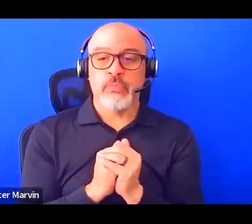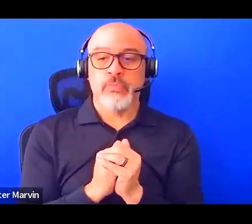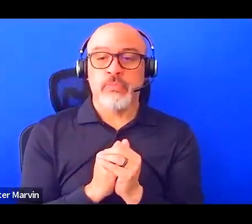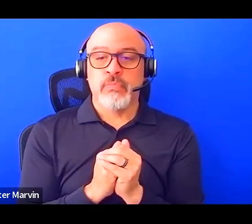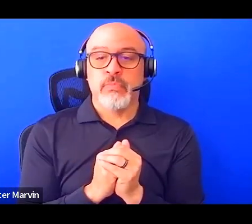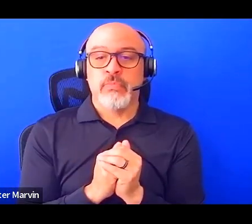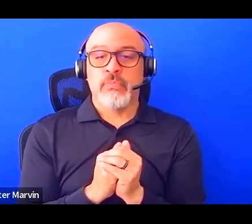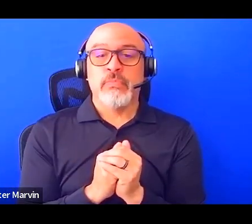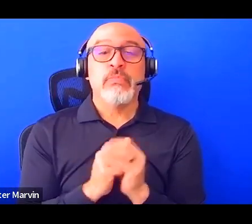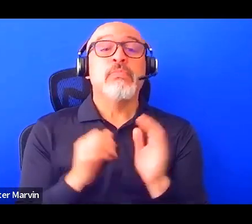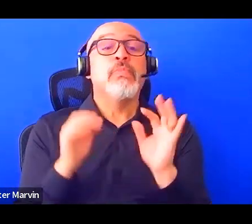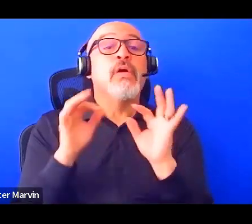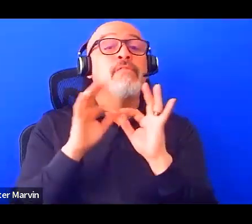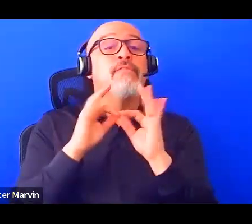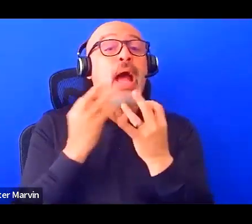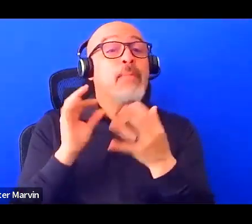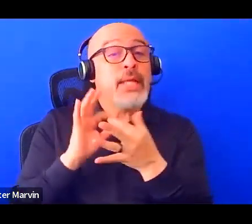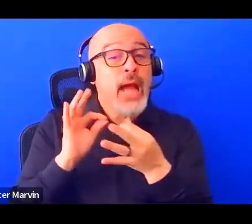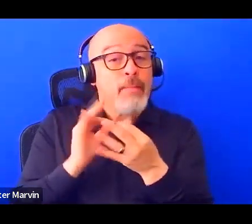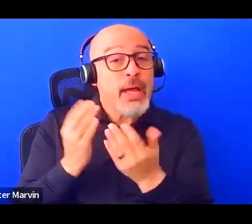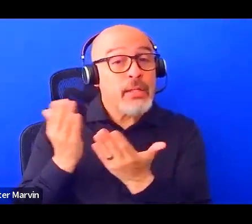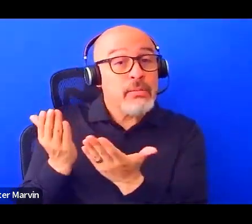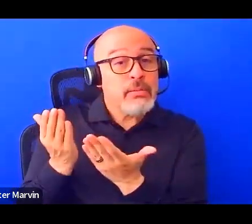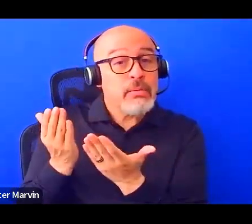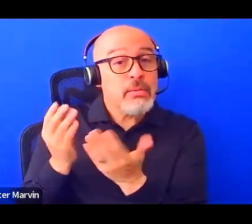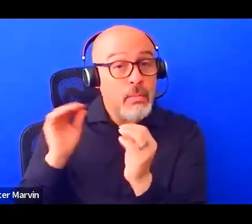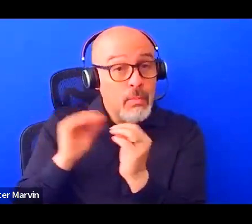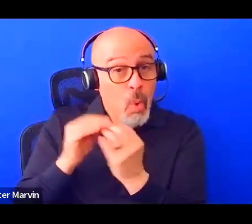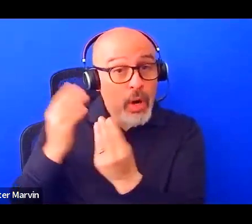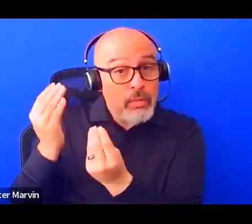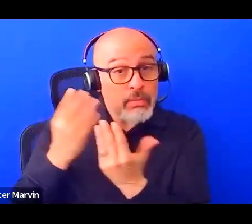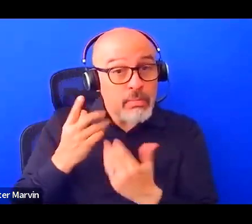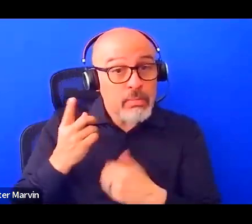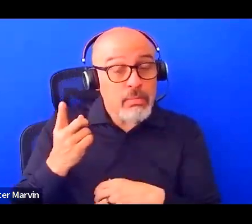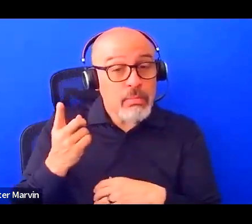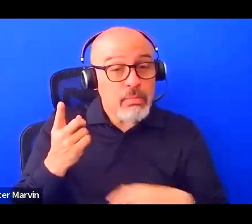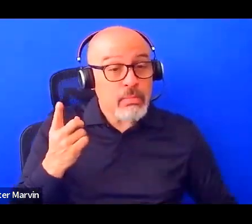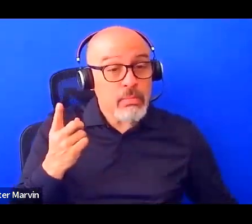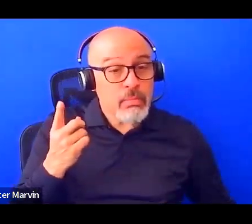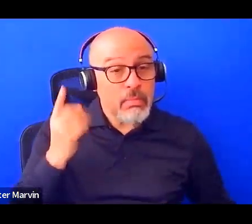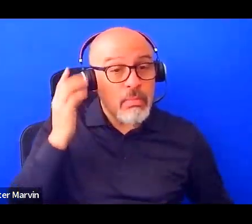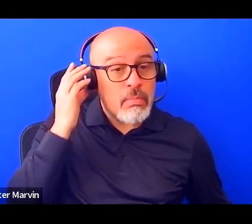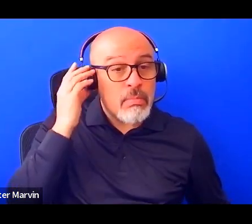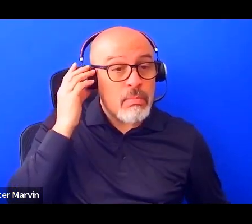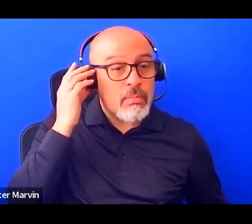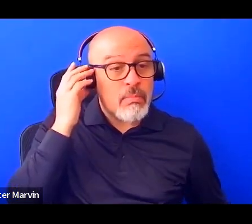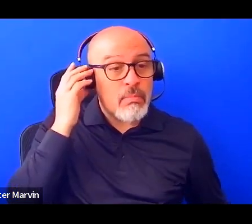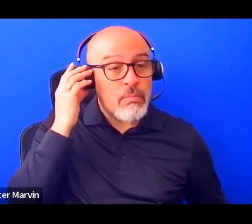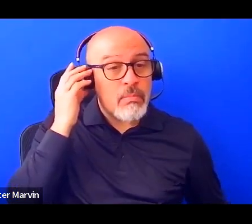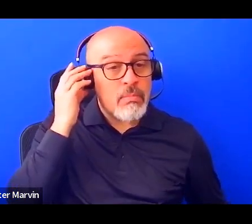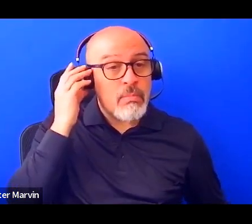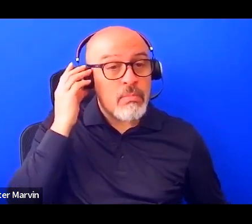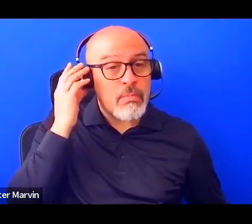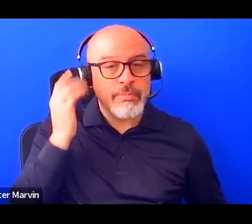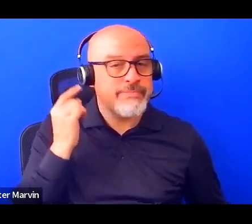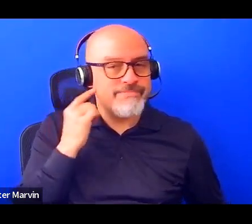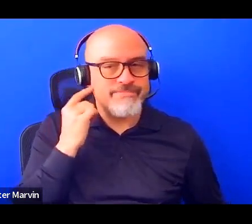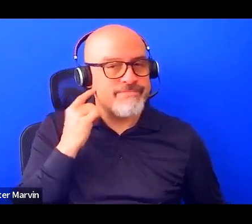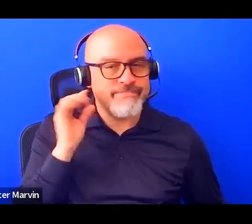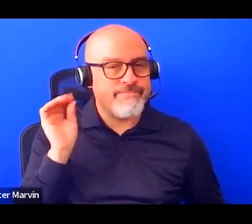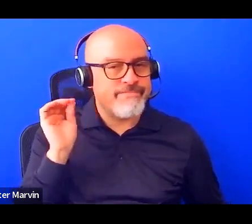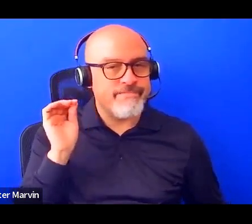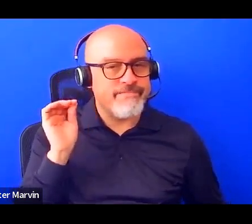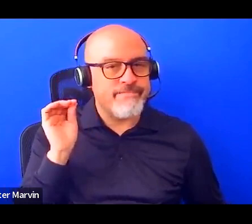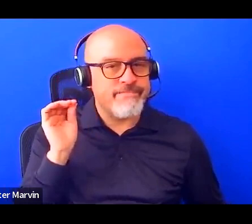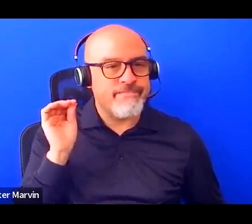Does the family have any additional information that you need want me to be aware of? Yeah, that charge was dismissed the last time. I can't hear you, ma'am.